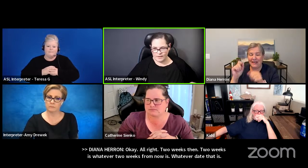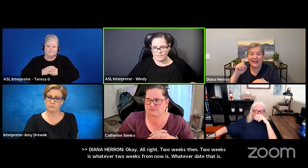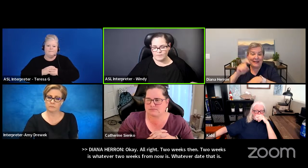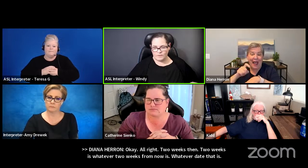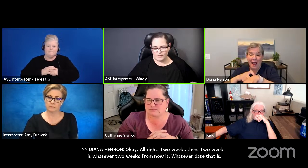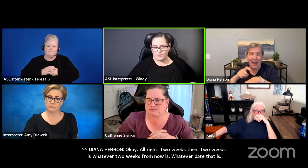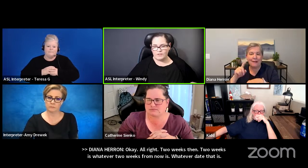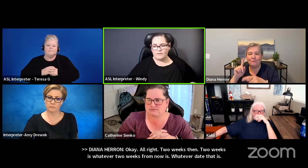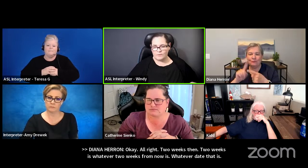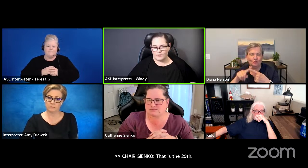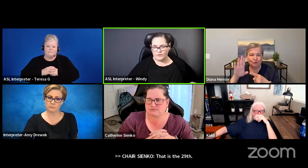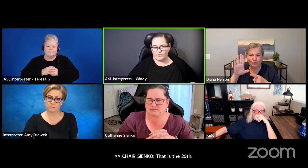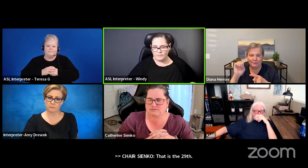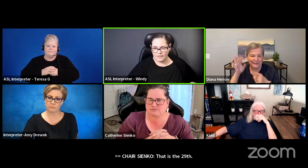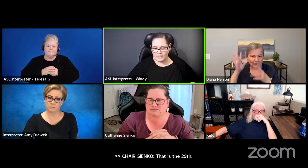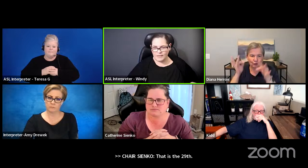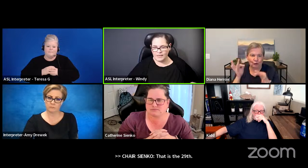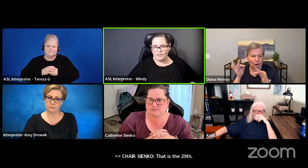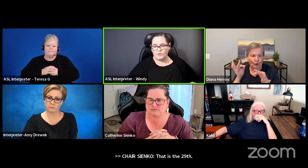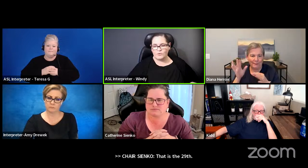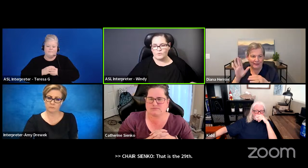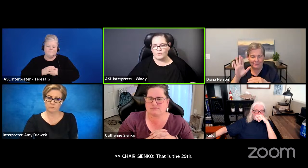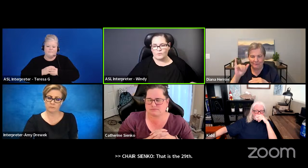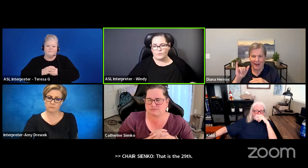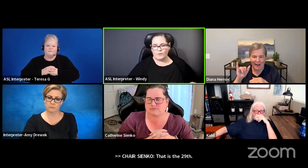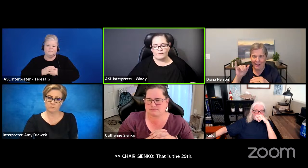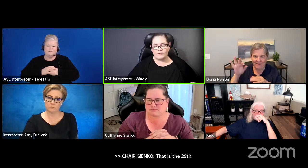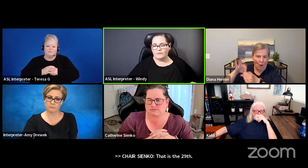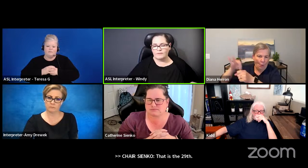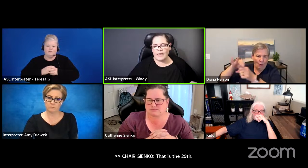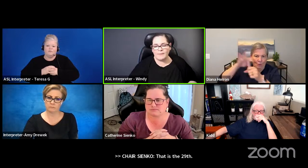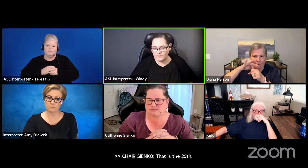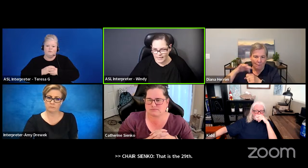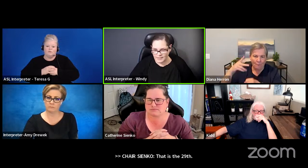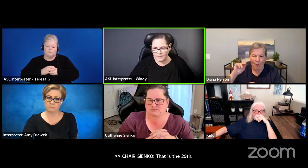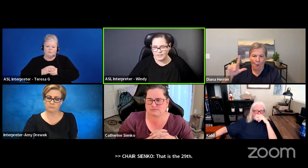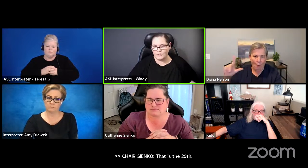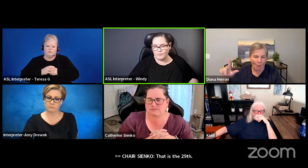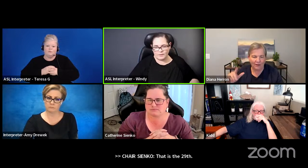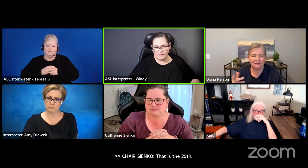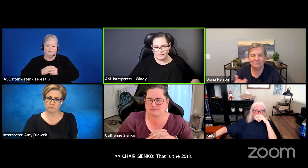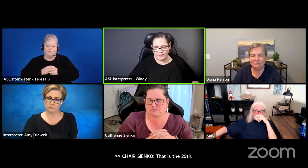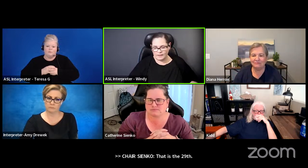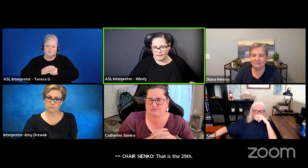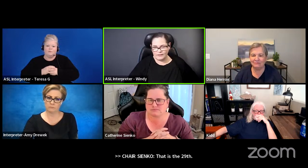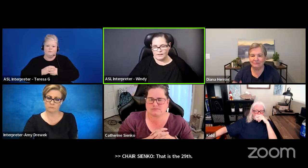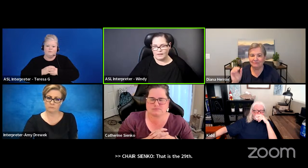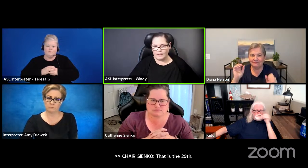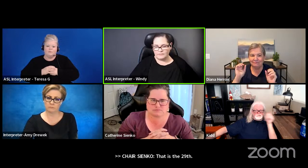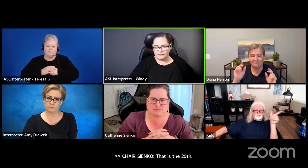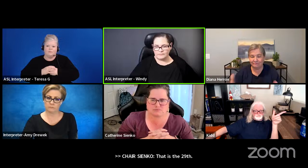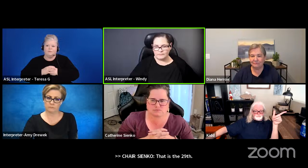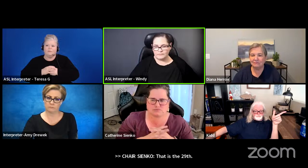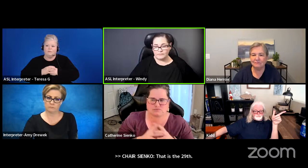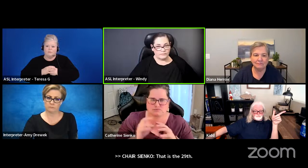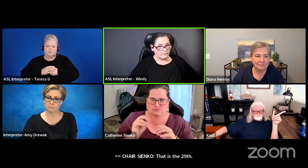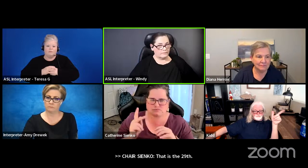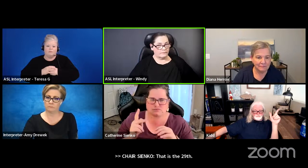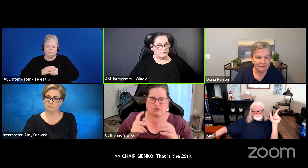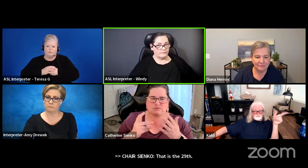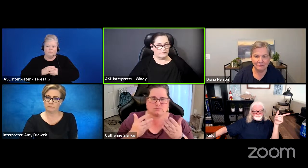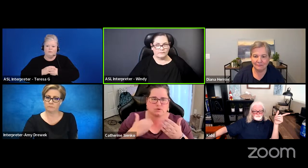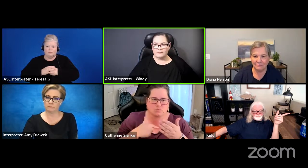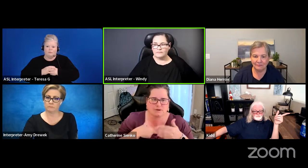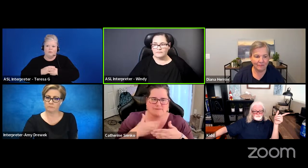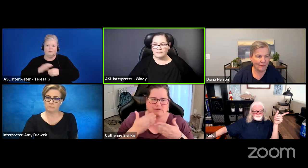meeting, table them and move them to the February 3rd meeting to whatever time of day to be determined by